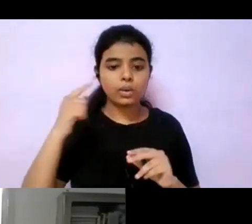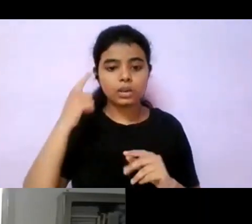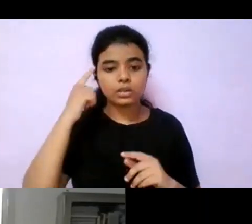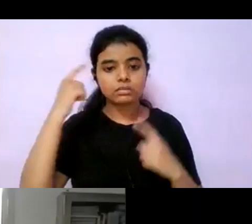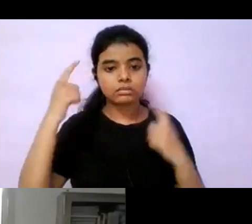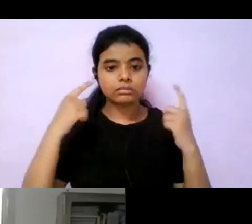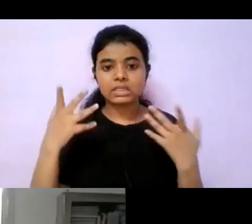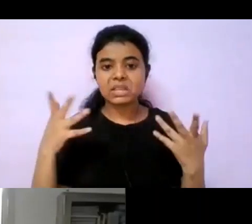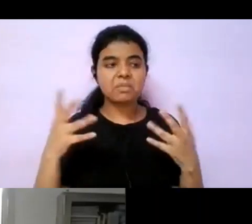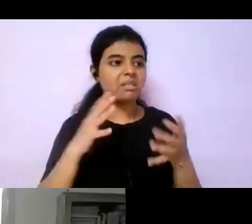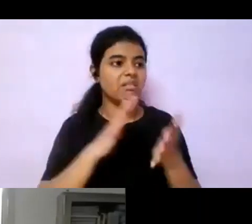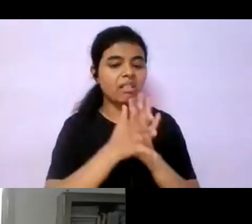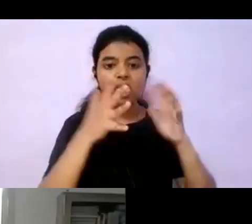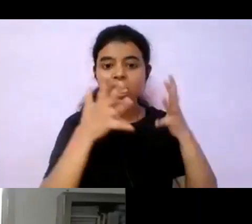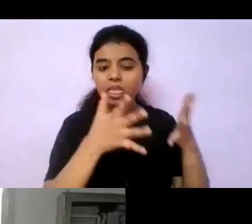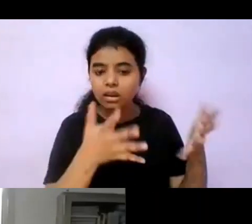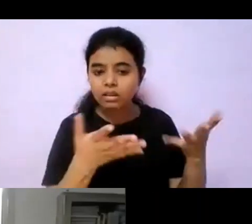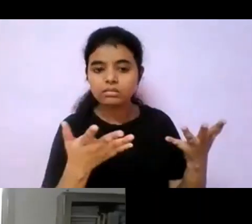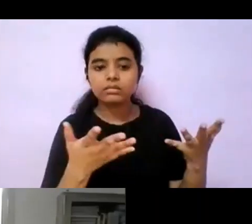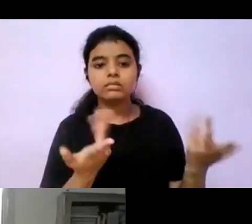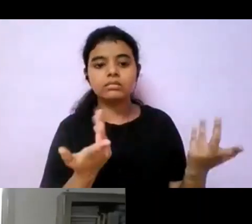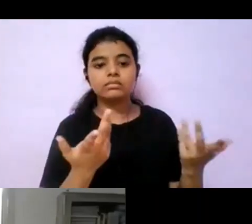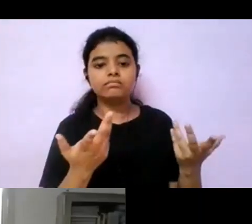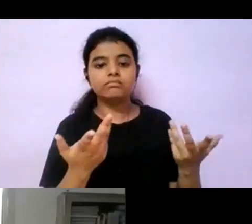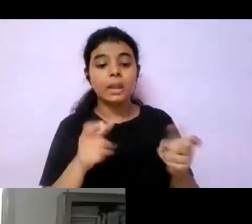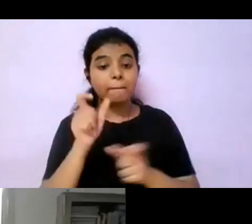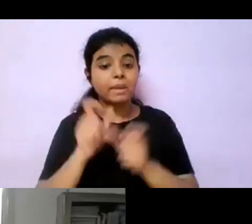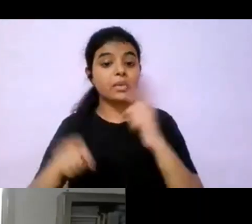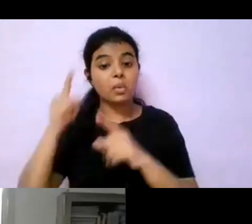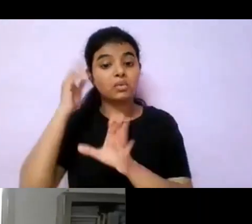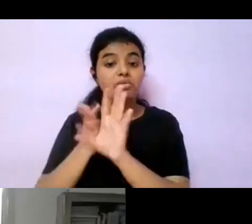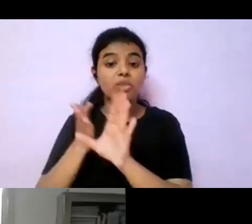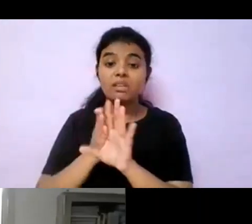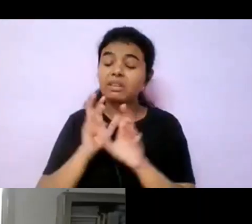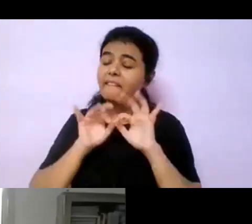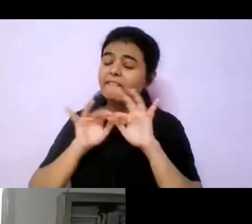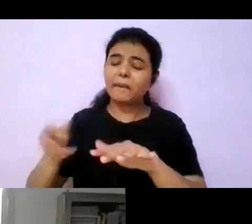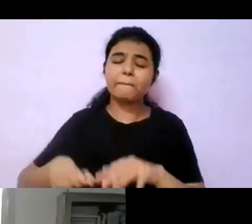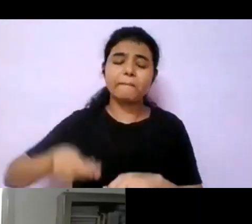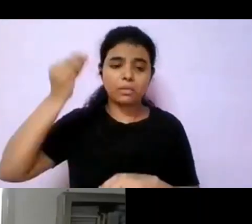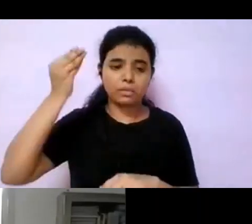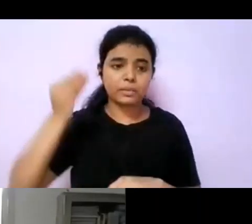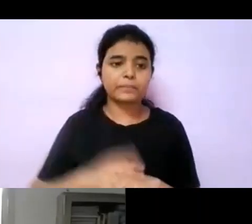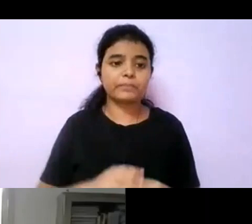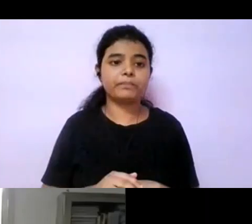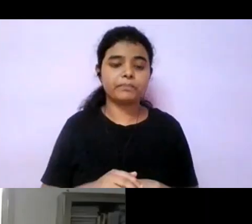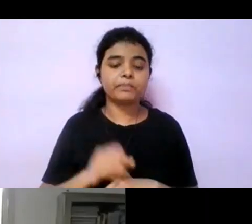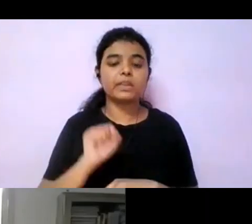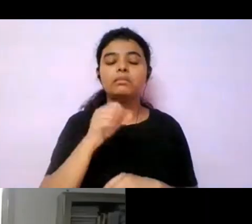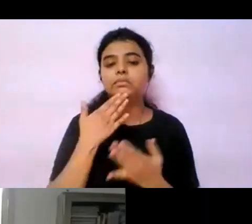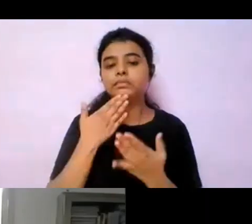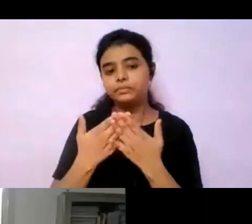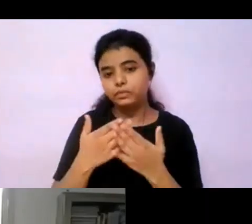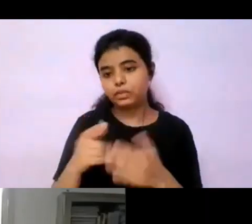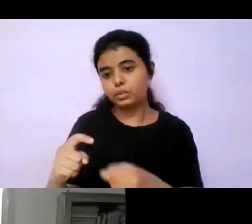and rape, and that affect the psyche of the people? Thank you. The viewers. Thank you so much. And would you like to address it?